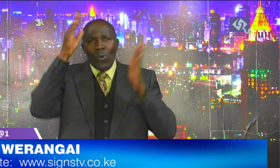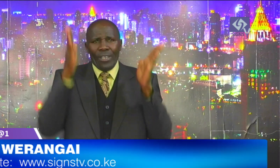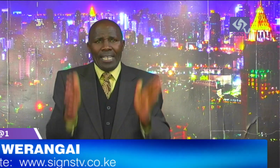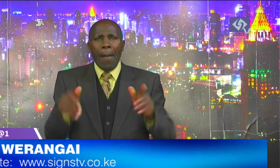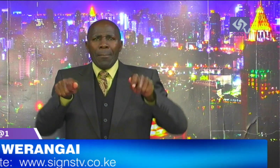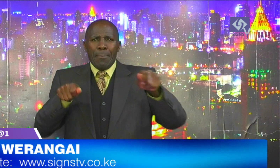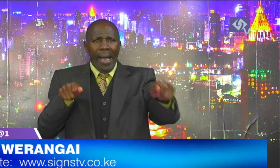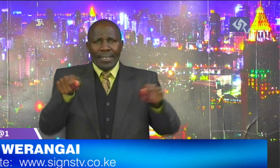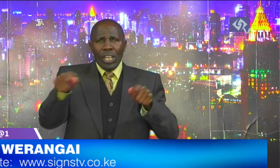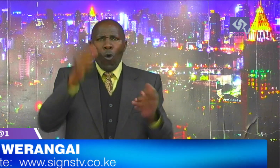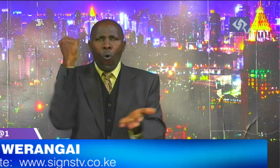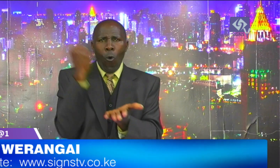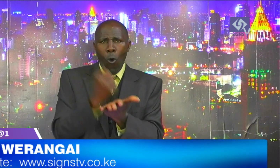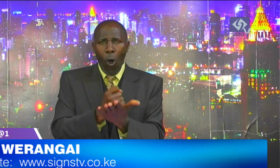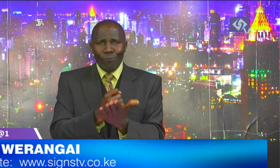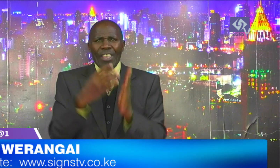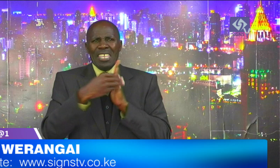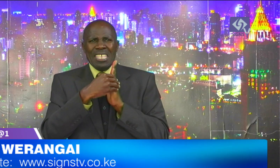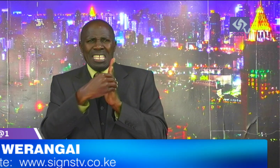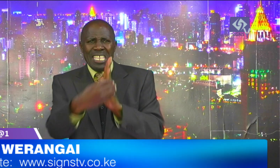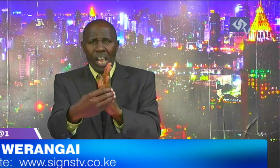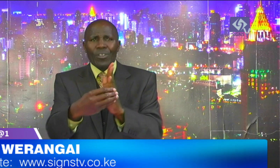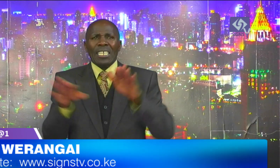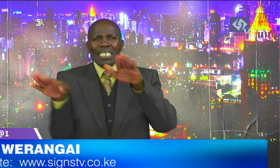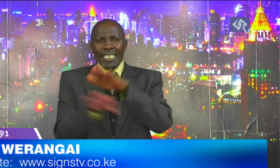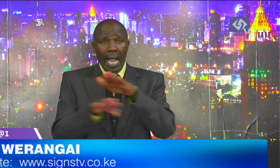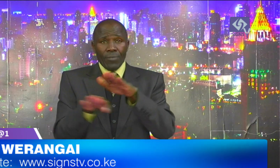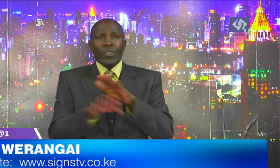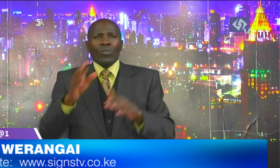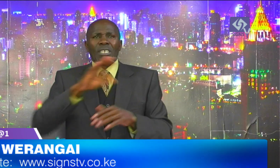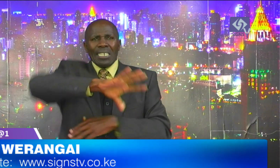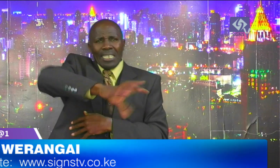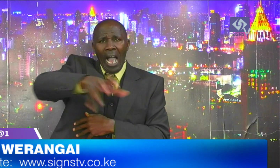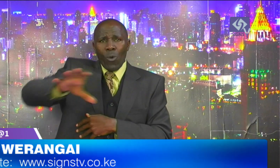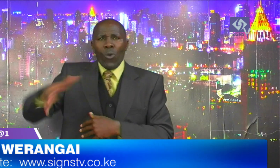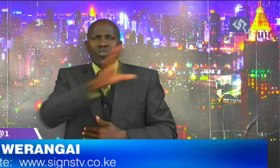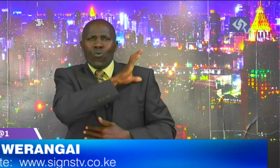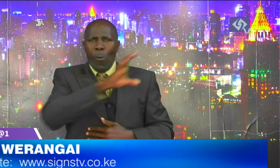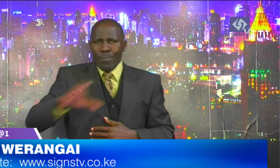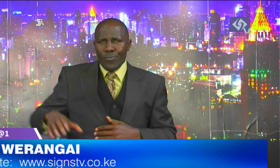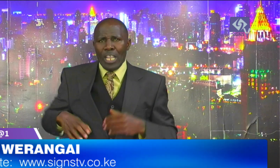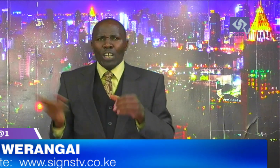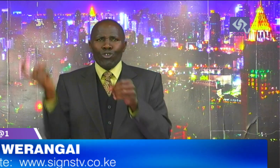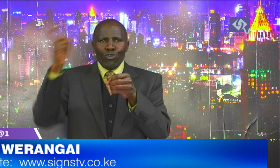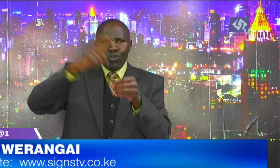government administration officials, led by the Deputy County Commissioner,